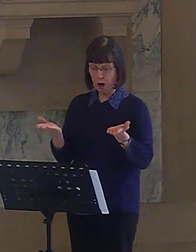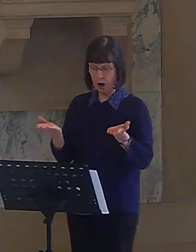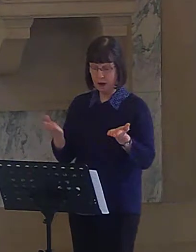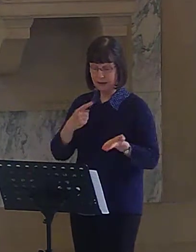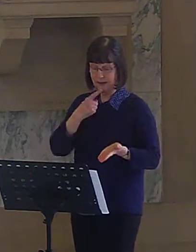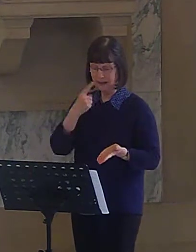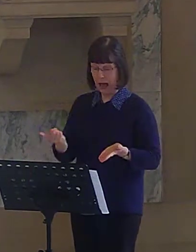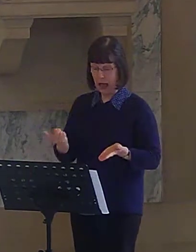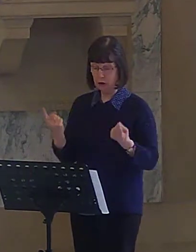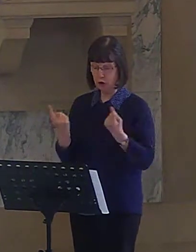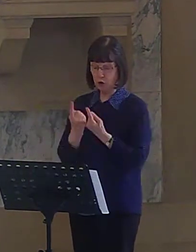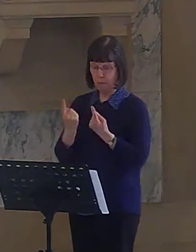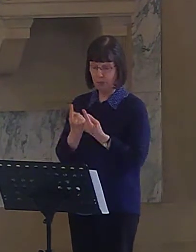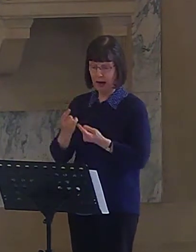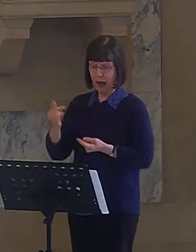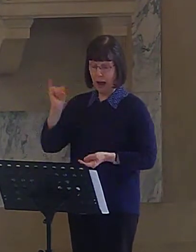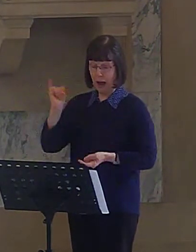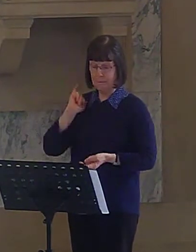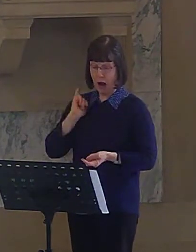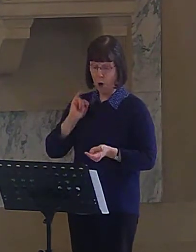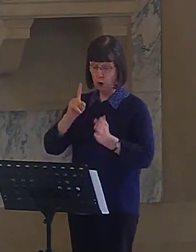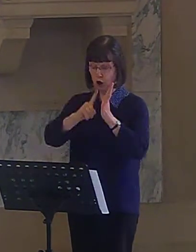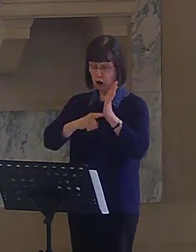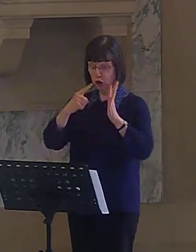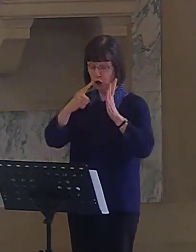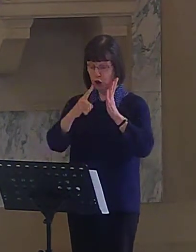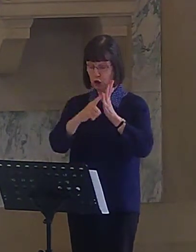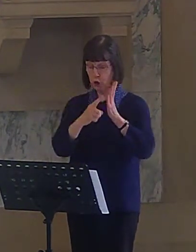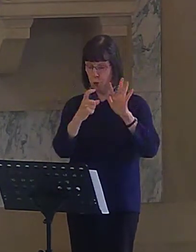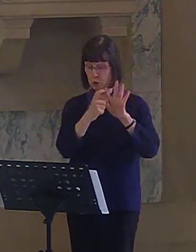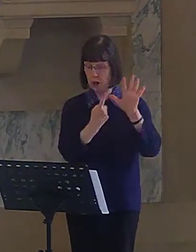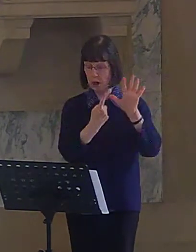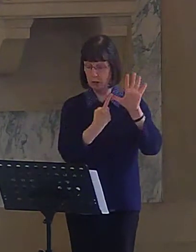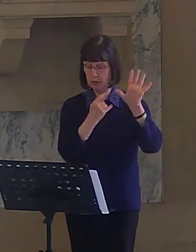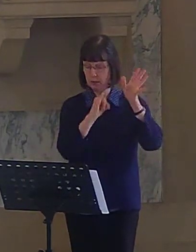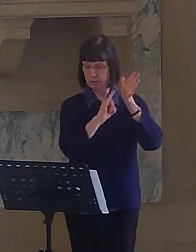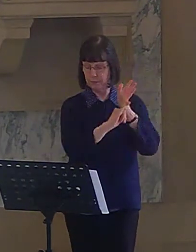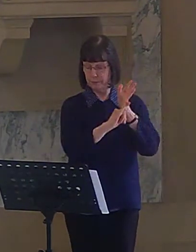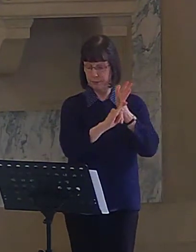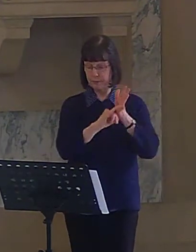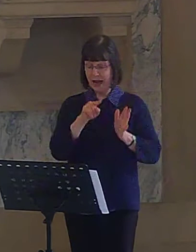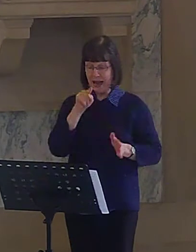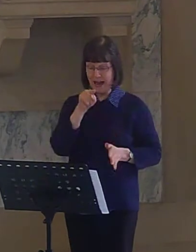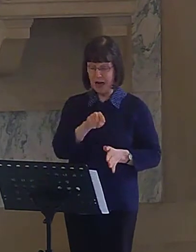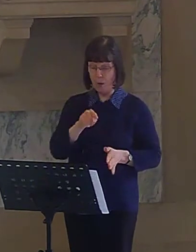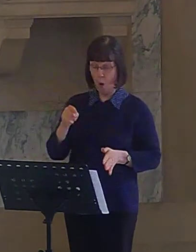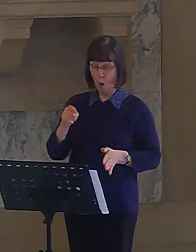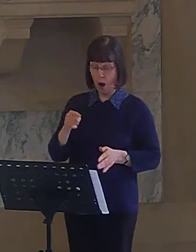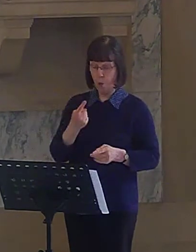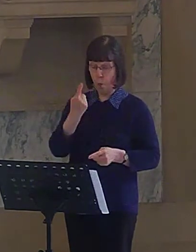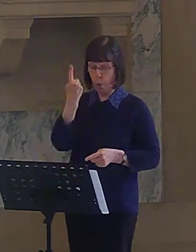The scriptures tell something about Judas.